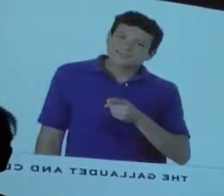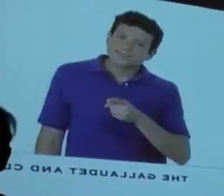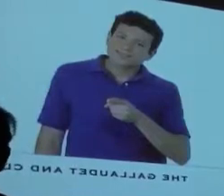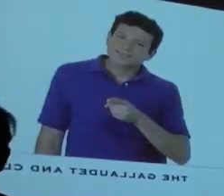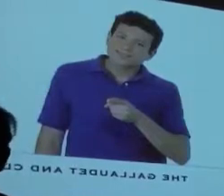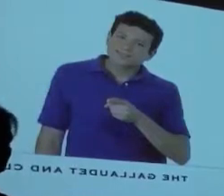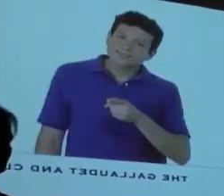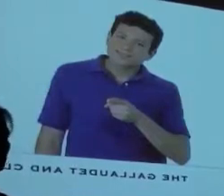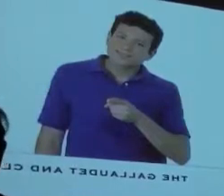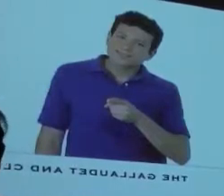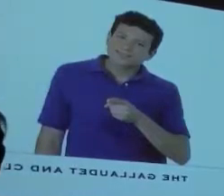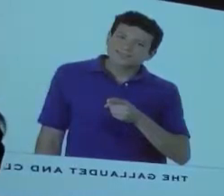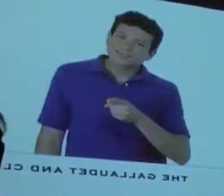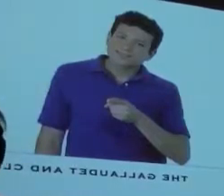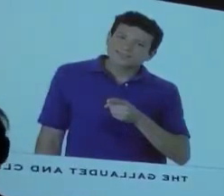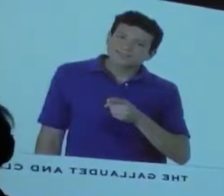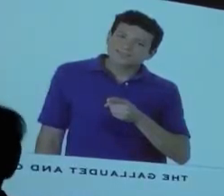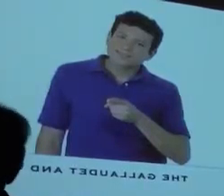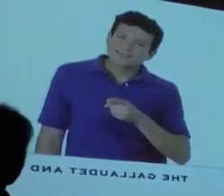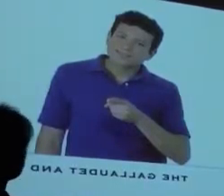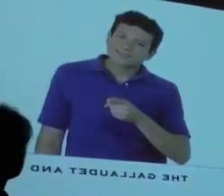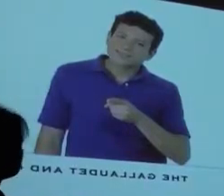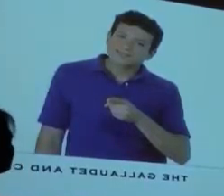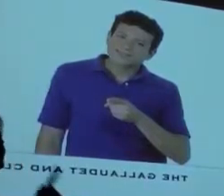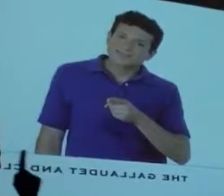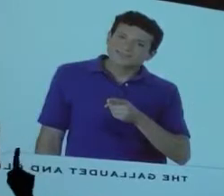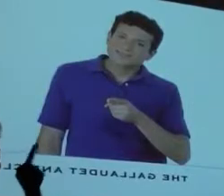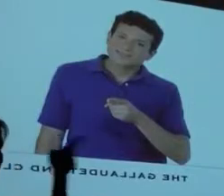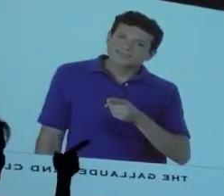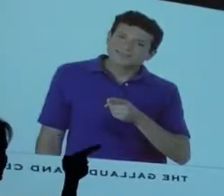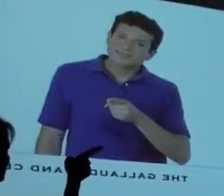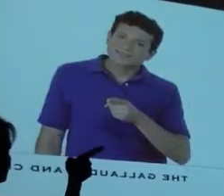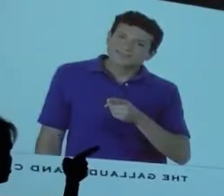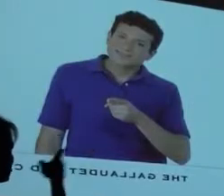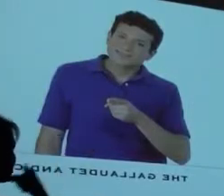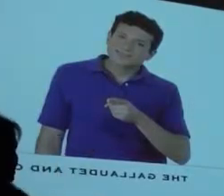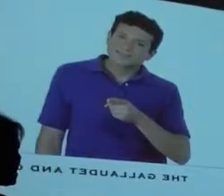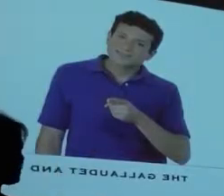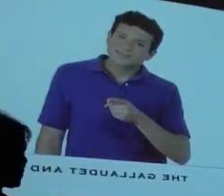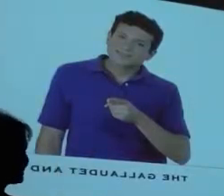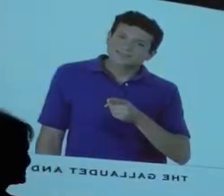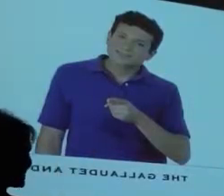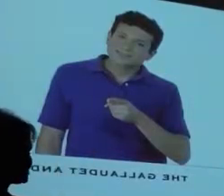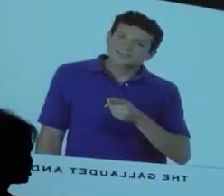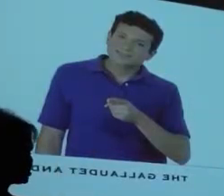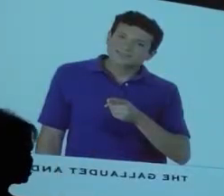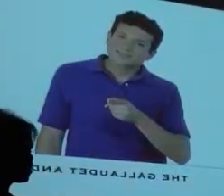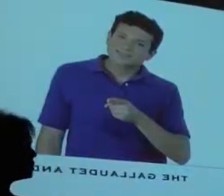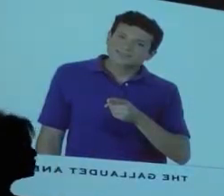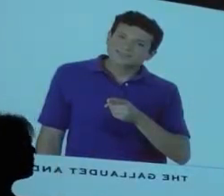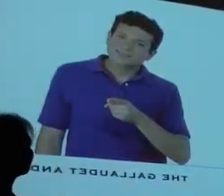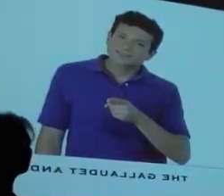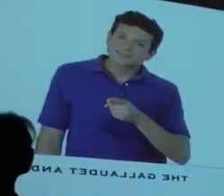to use. Where are his eyes? He is looking at the viewer, pointing down to the little girl. So my pronoun